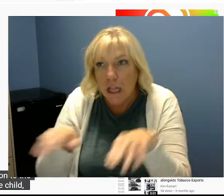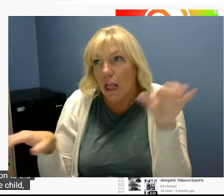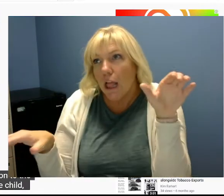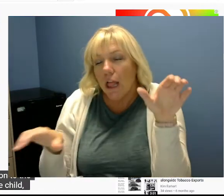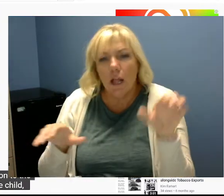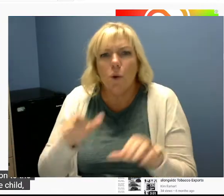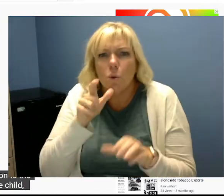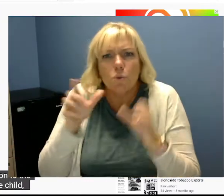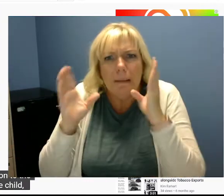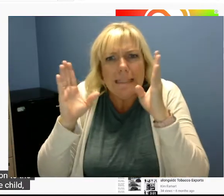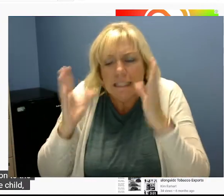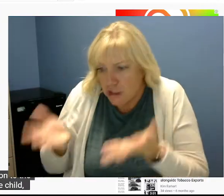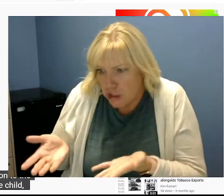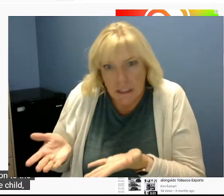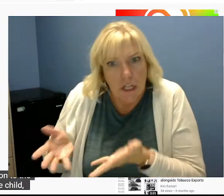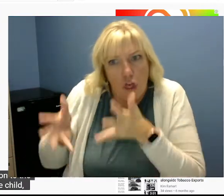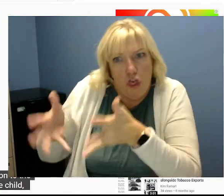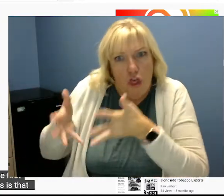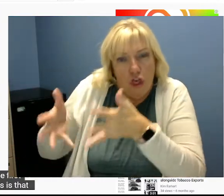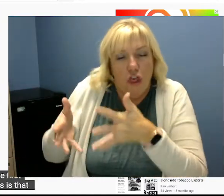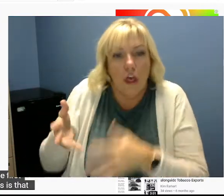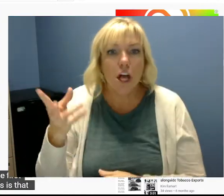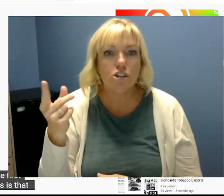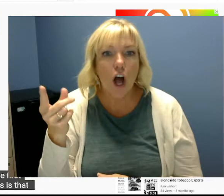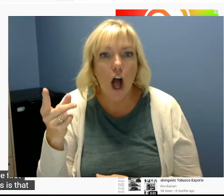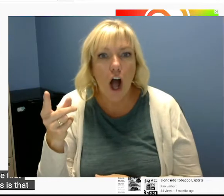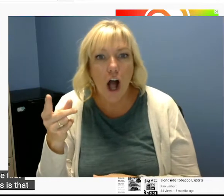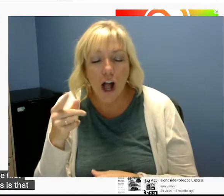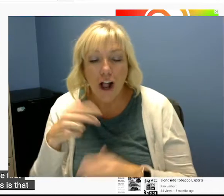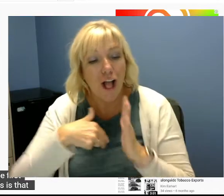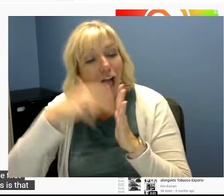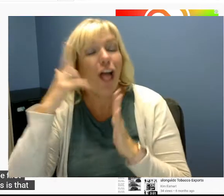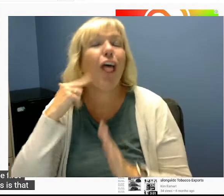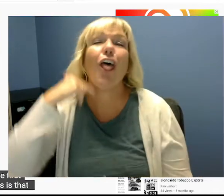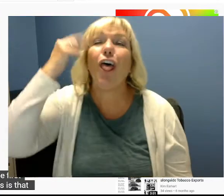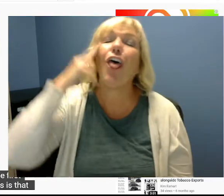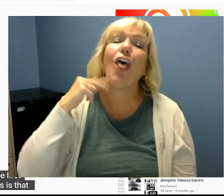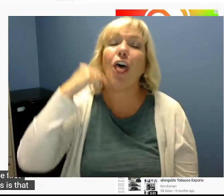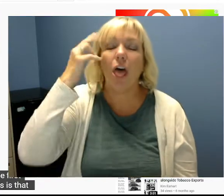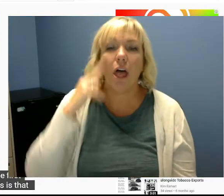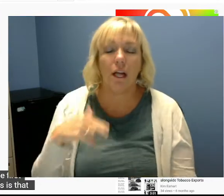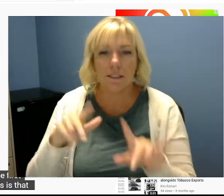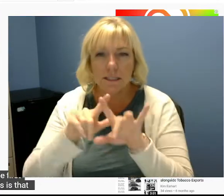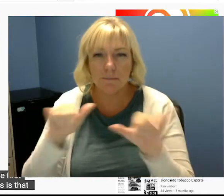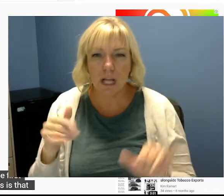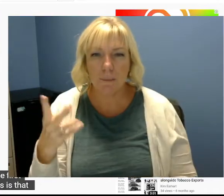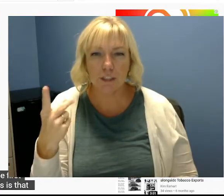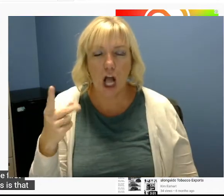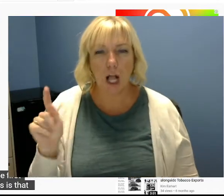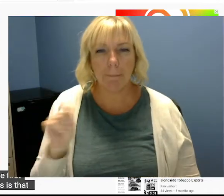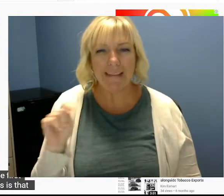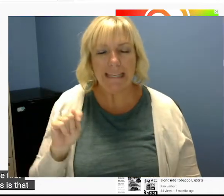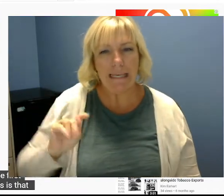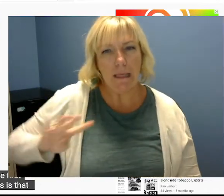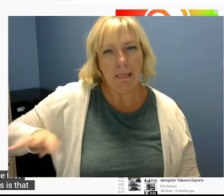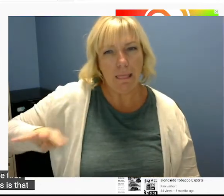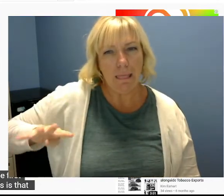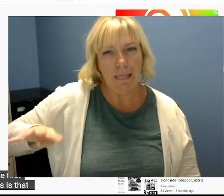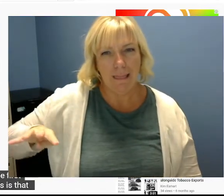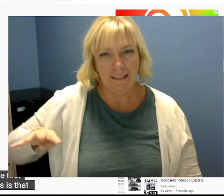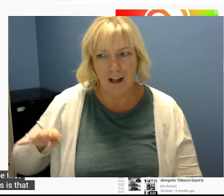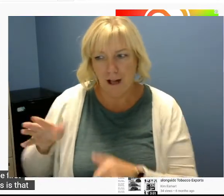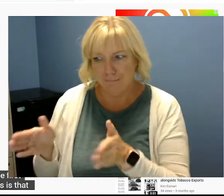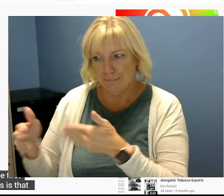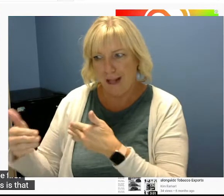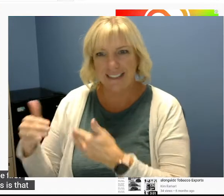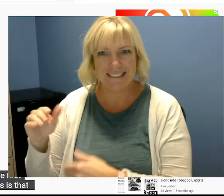except the dog, who is licking the child while urinating on a box of tea. So the first message that the